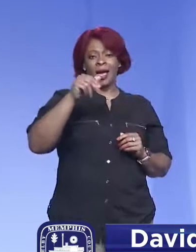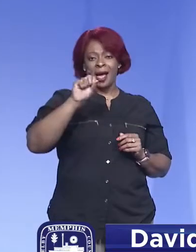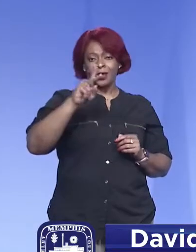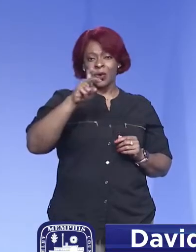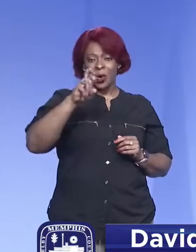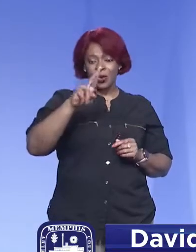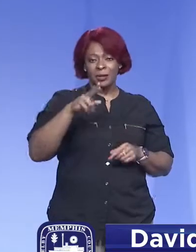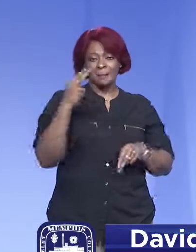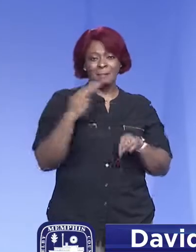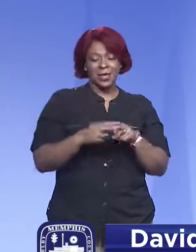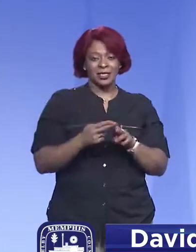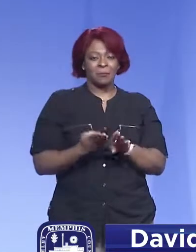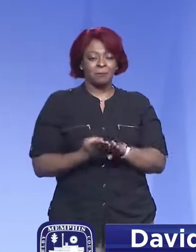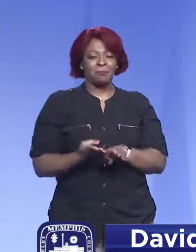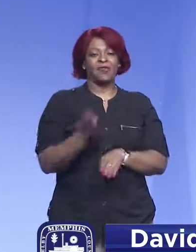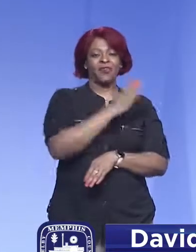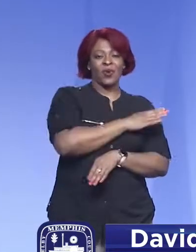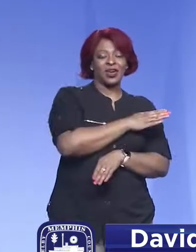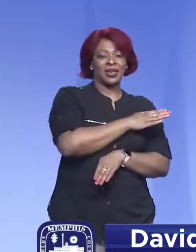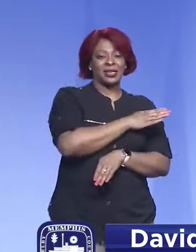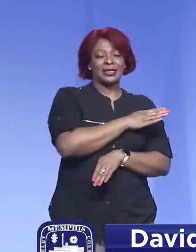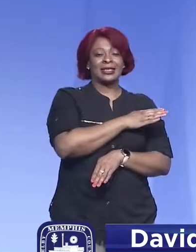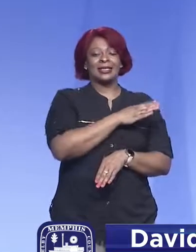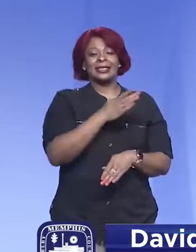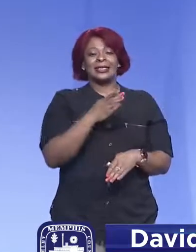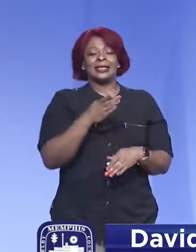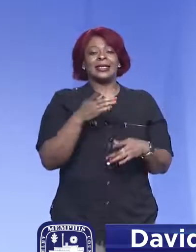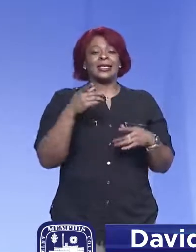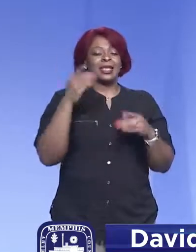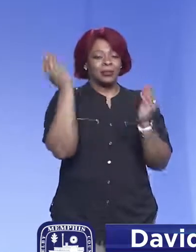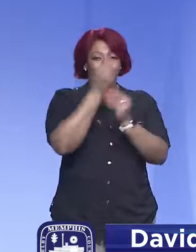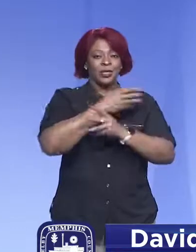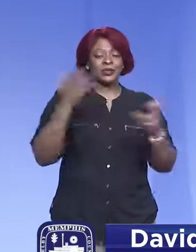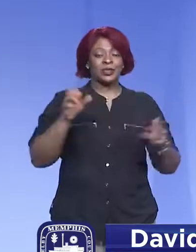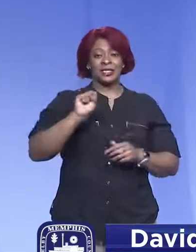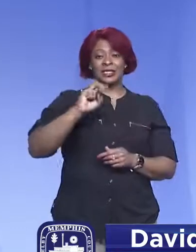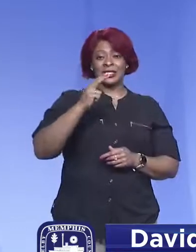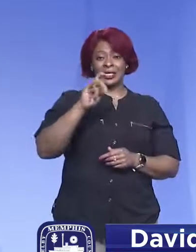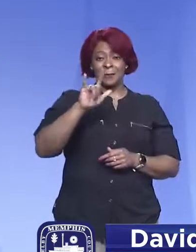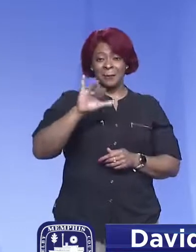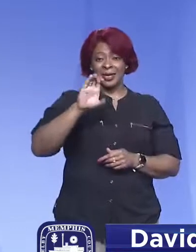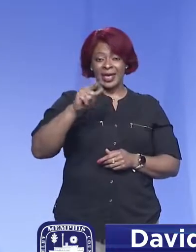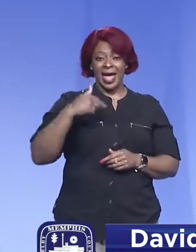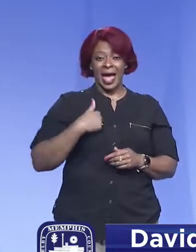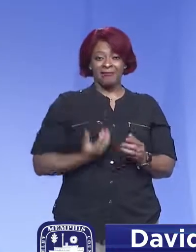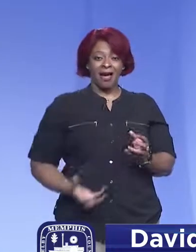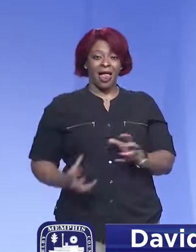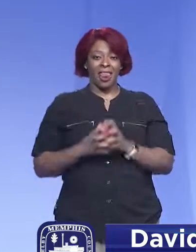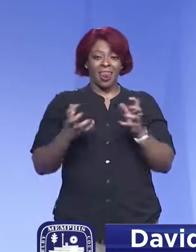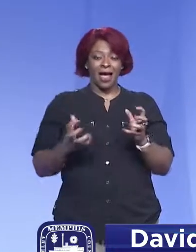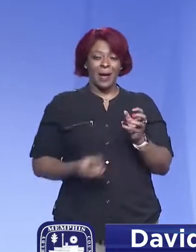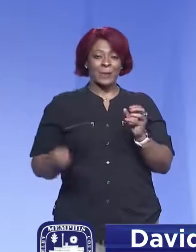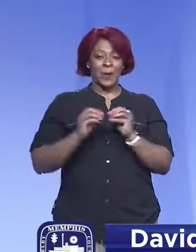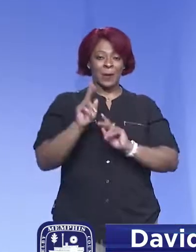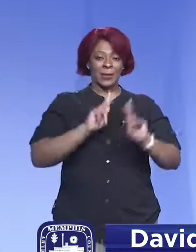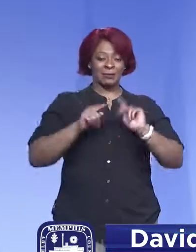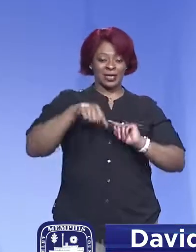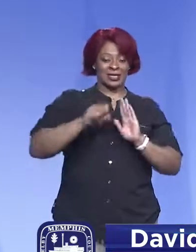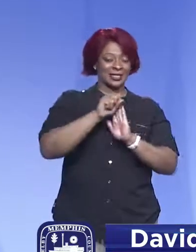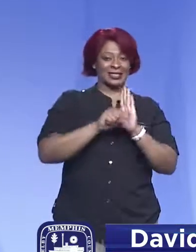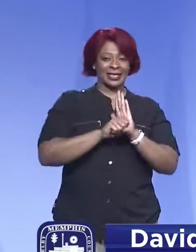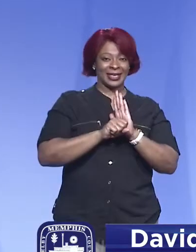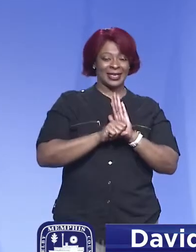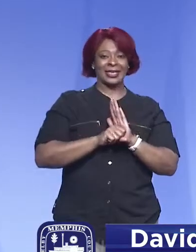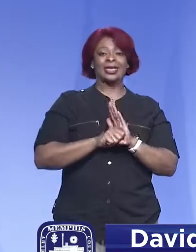about before in press briefings here. Shelby County has the greatest population in the state. There is no county